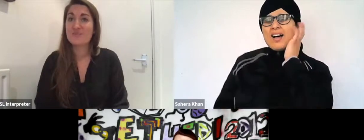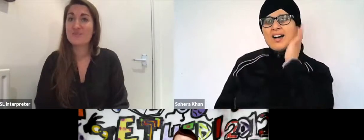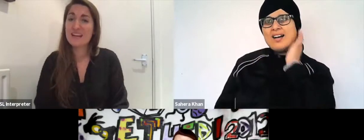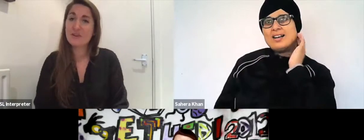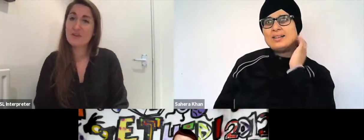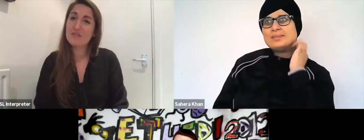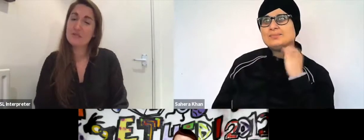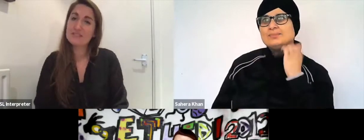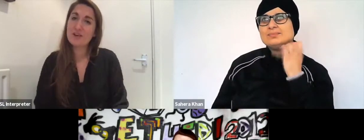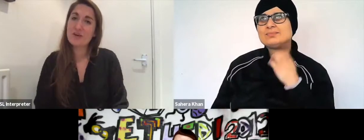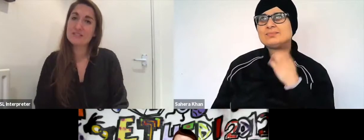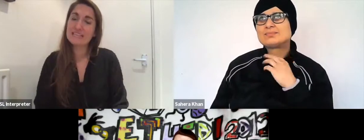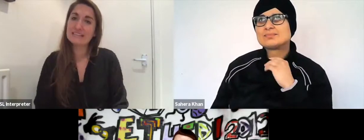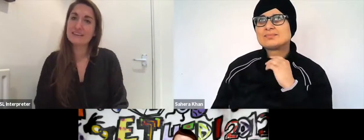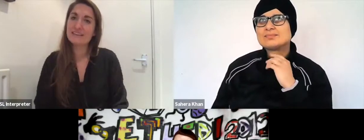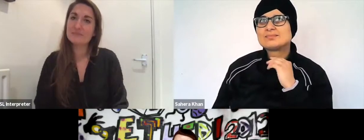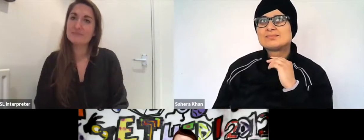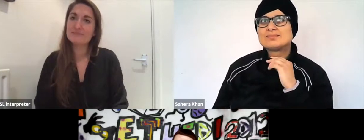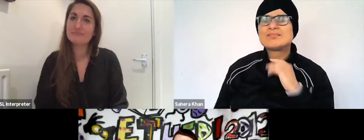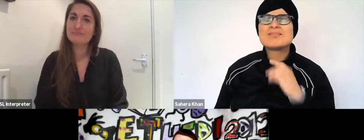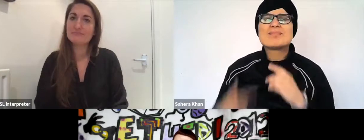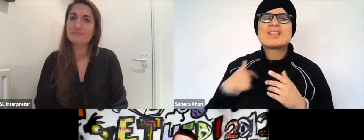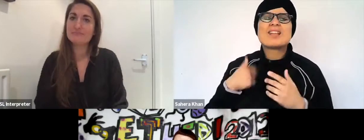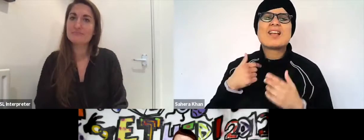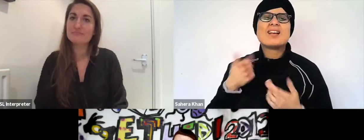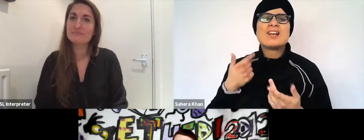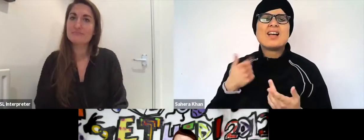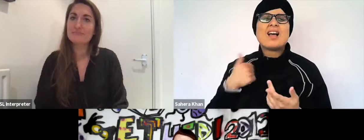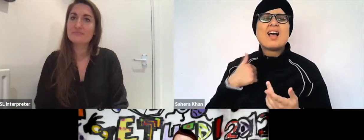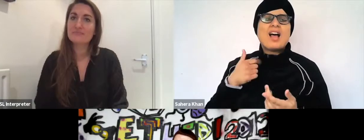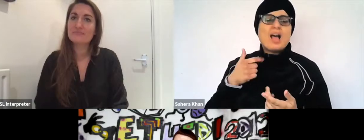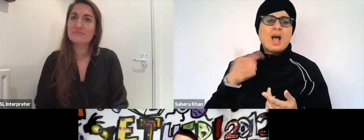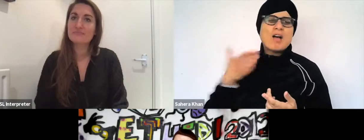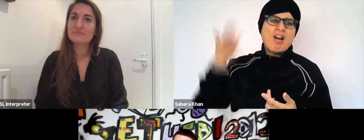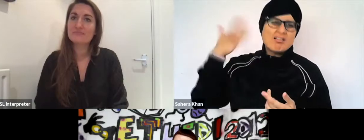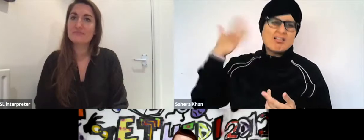So really, I got involved in comedy.